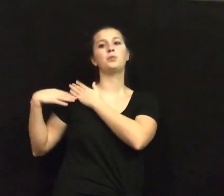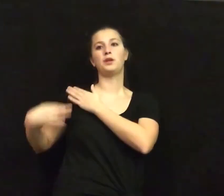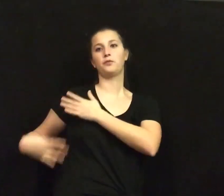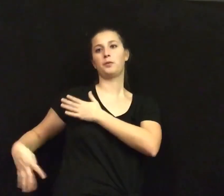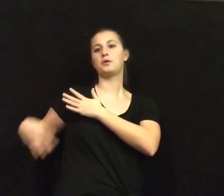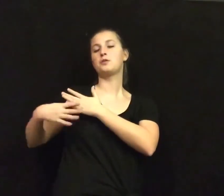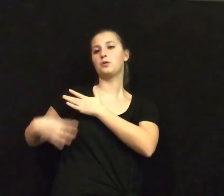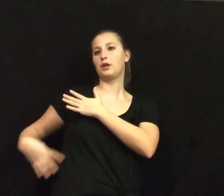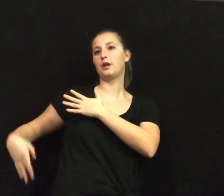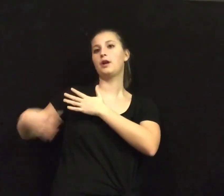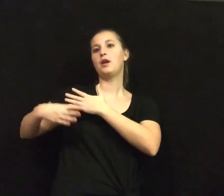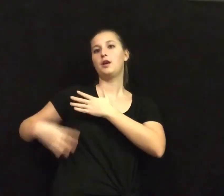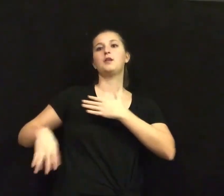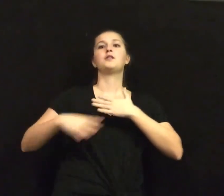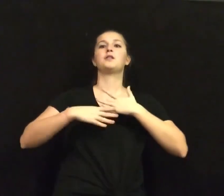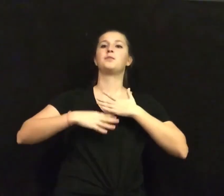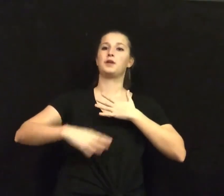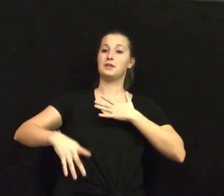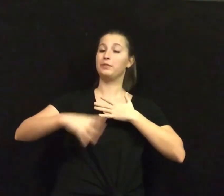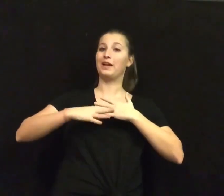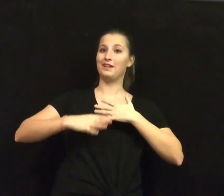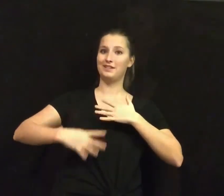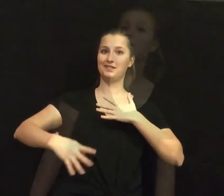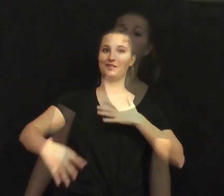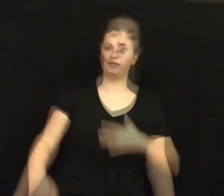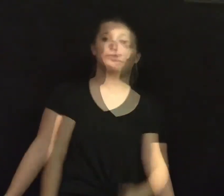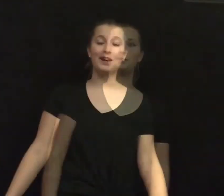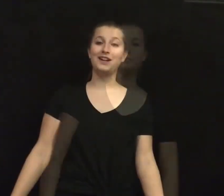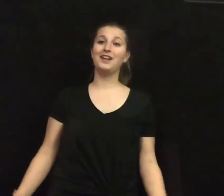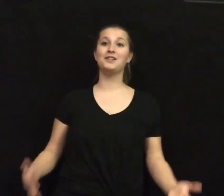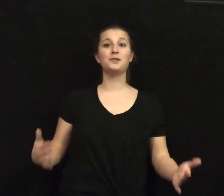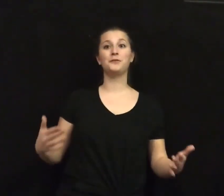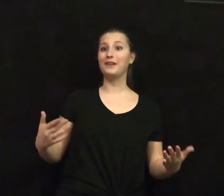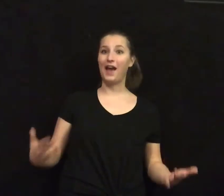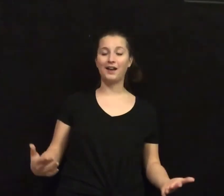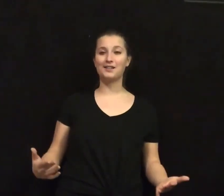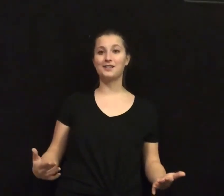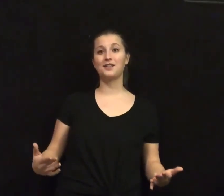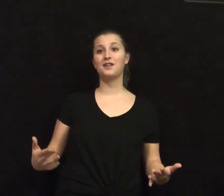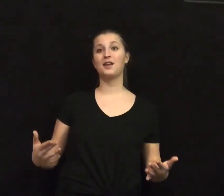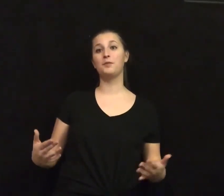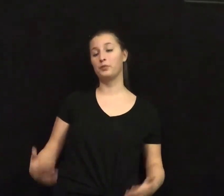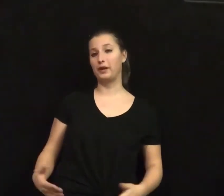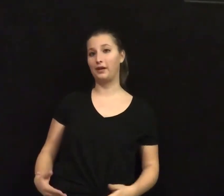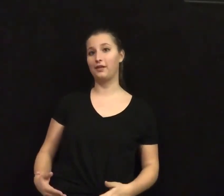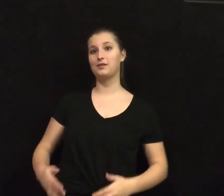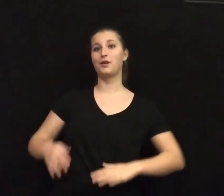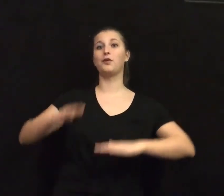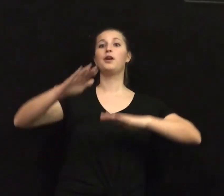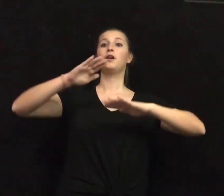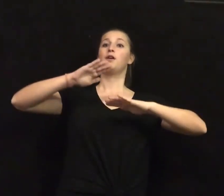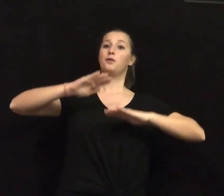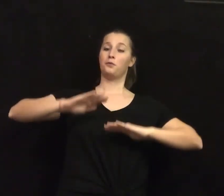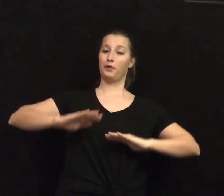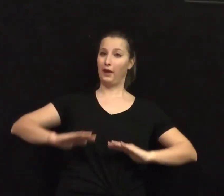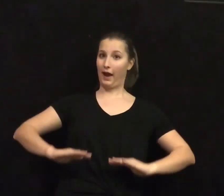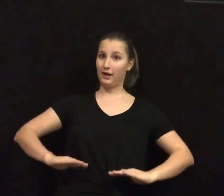bleeding from their shoulder, you might see blood. The 12th sign is relax and breathe. So